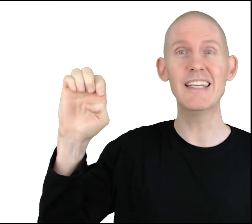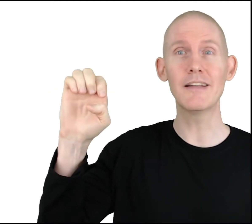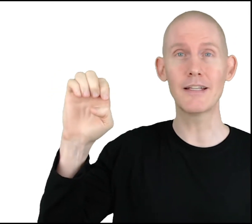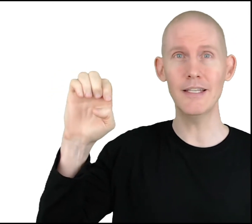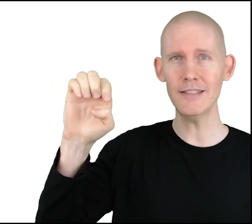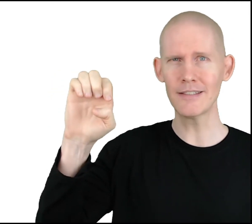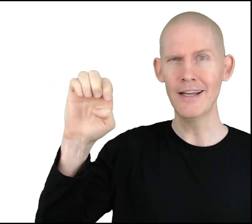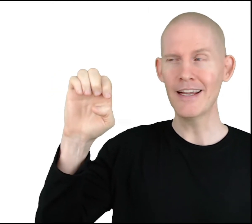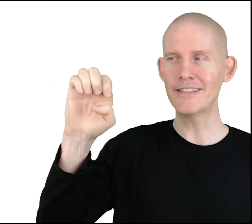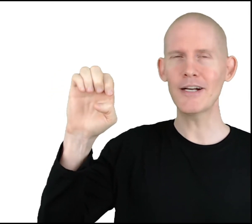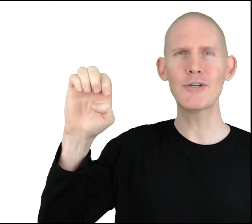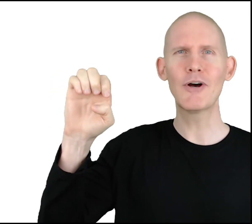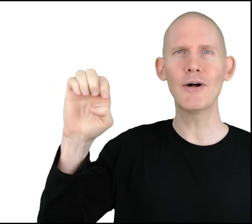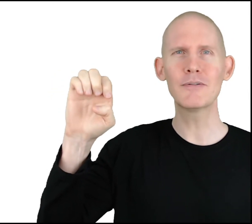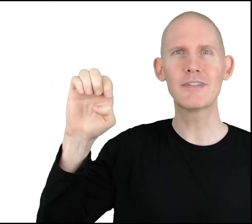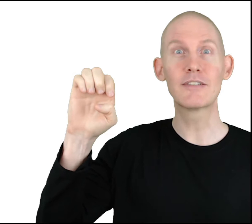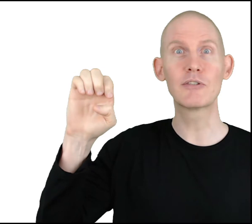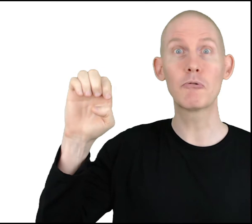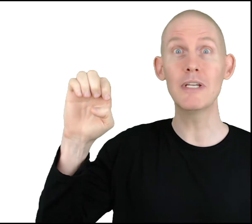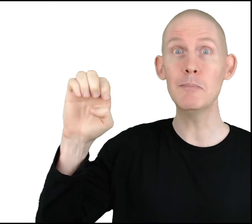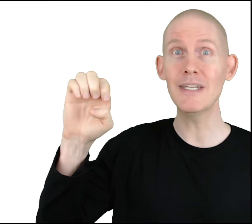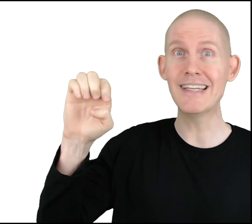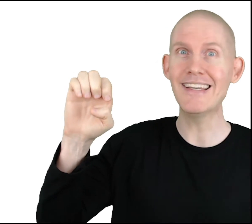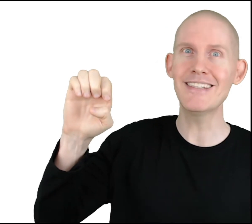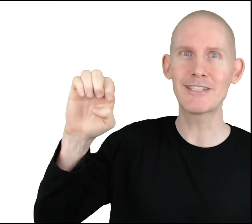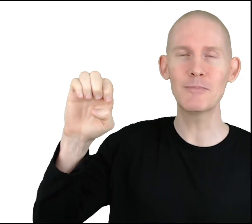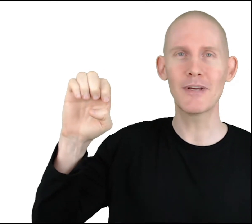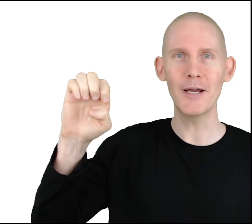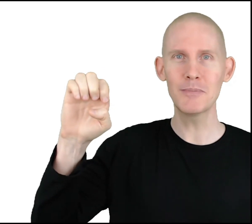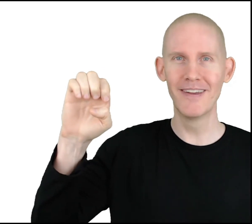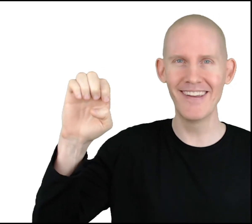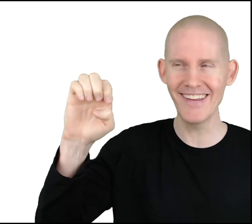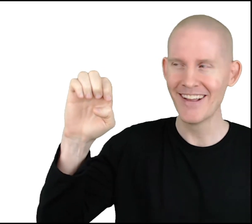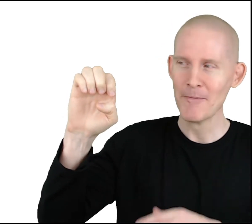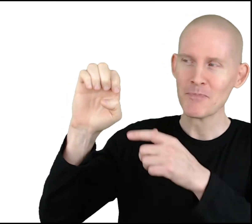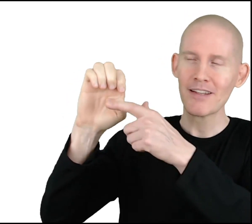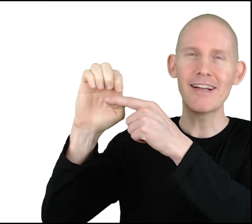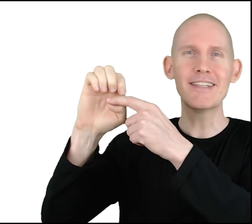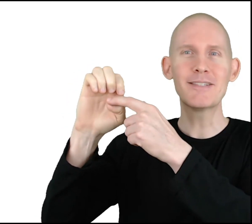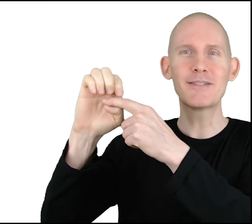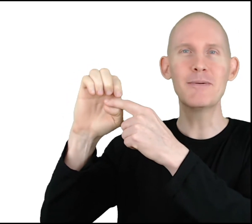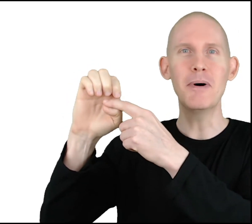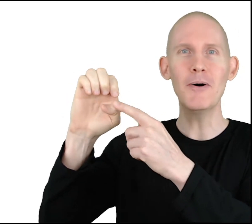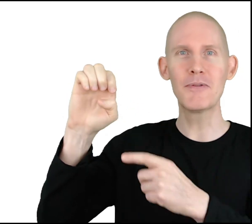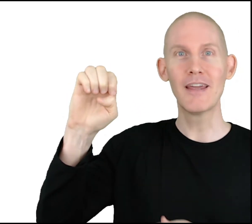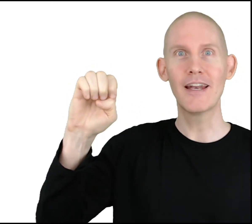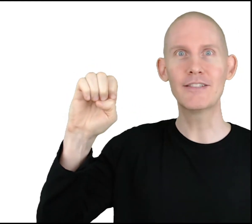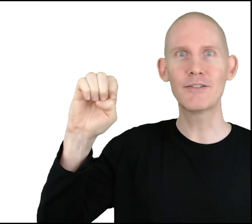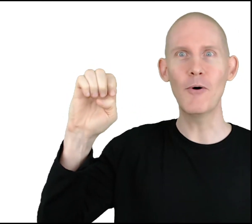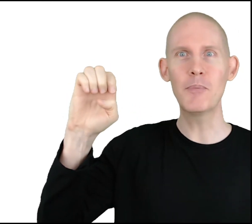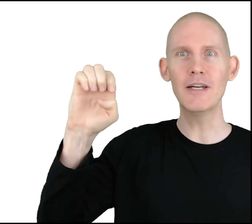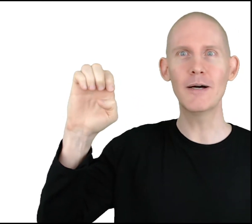like this. It's actually called the screaming E sometimes. Like this is the mouth, and it's opening up to